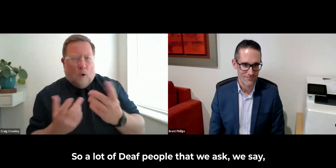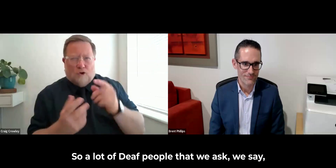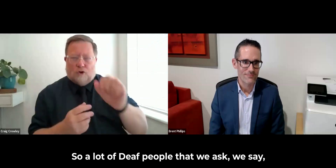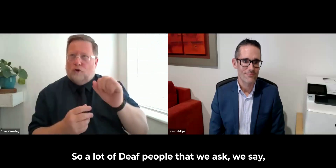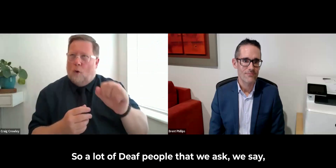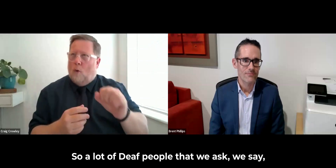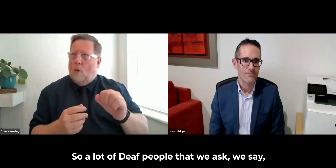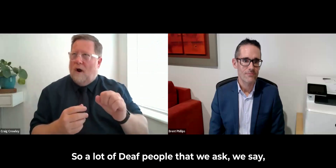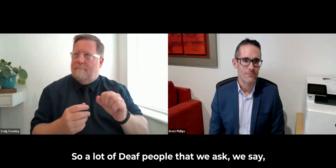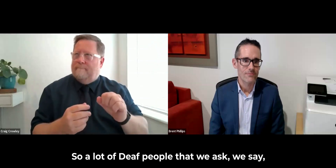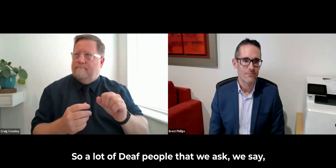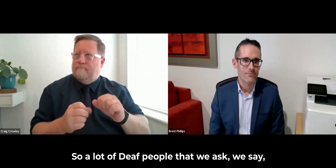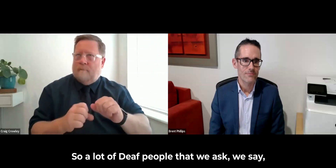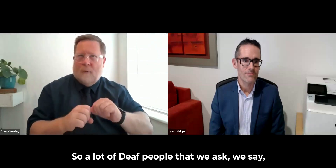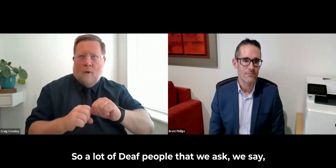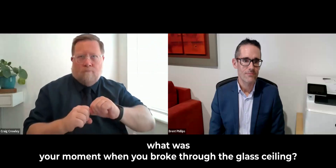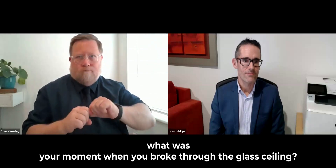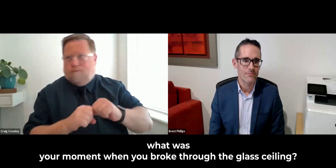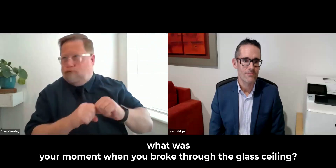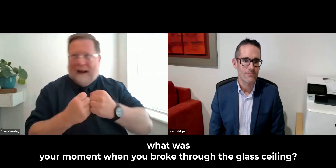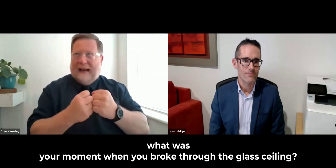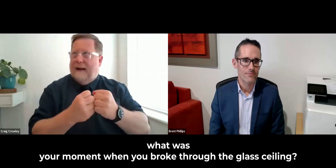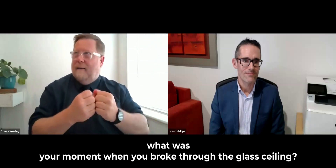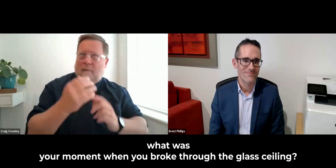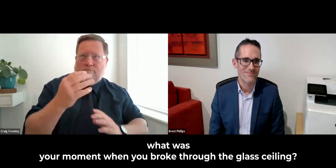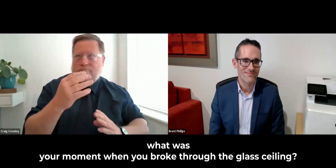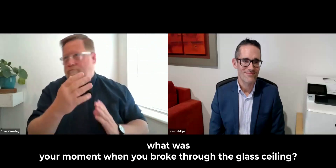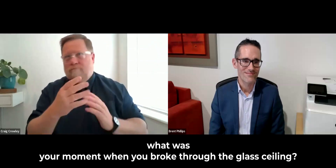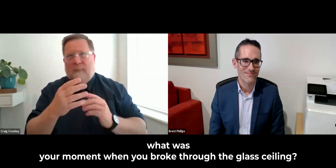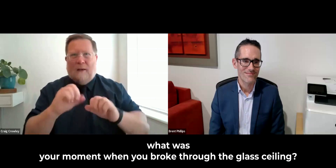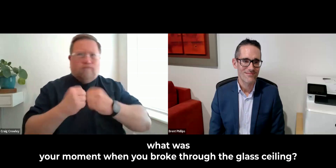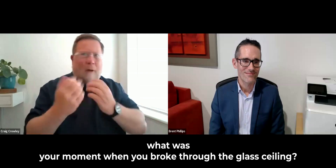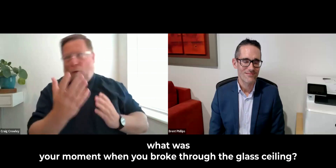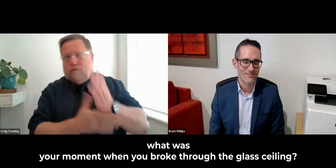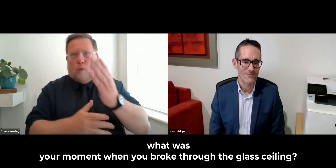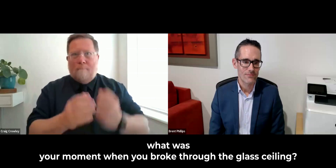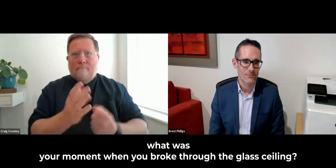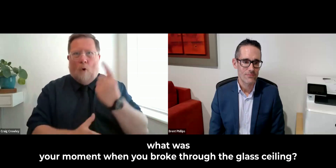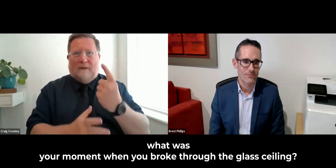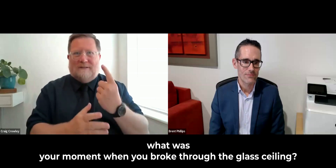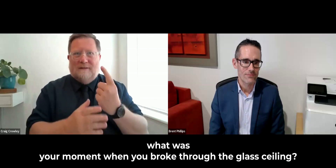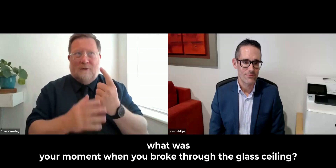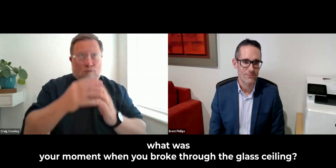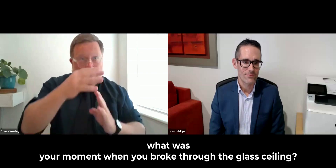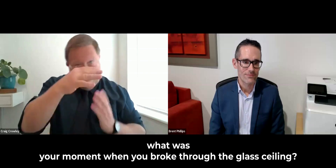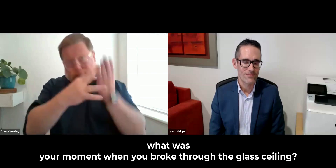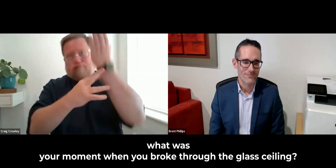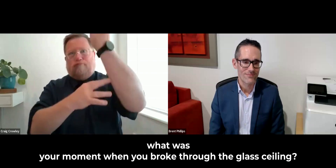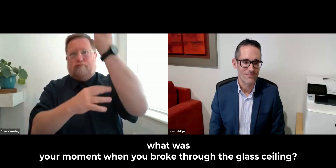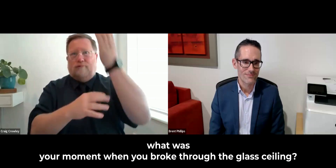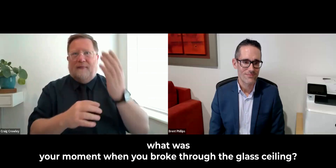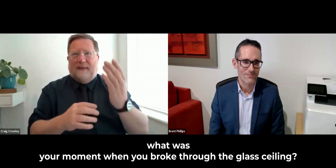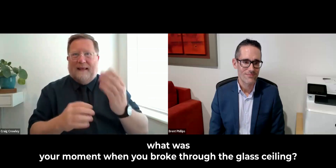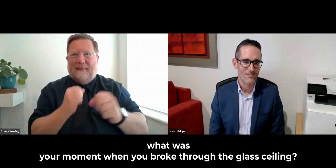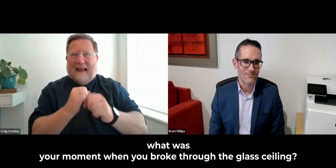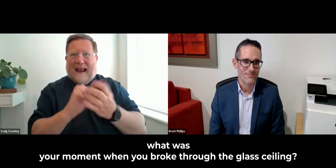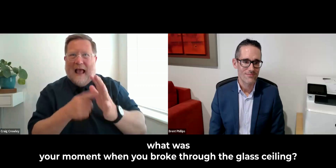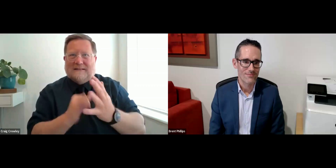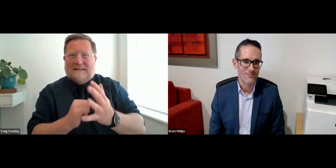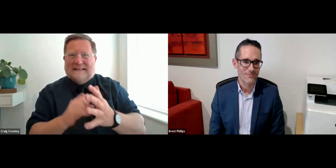people that we ask, we say, what was your moment when you broke through the glass ceiling?